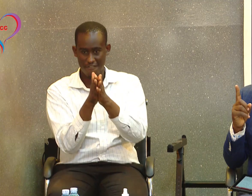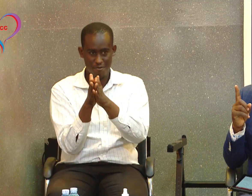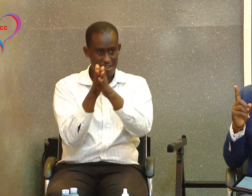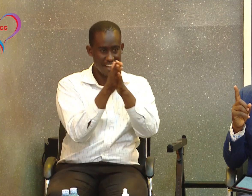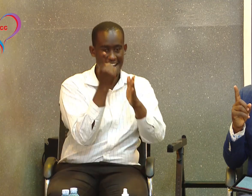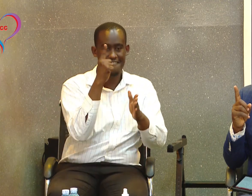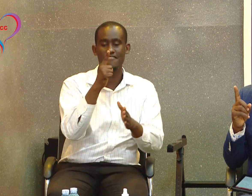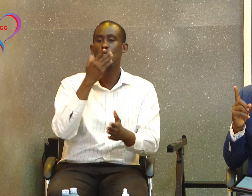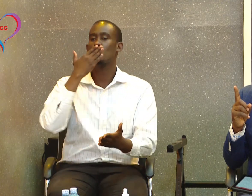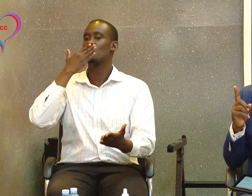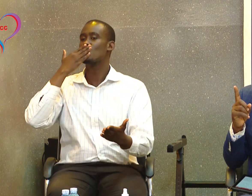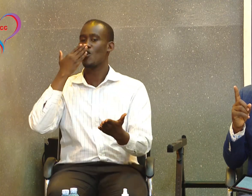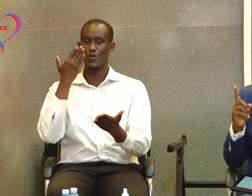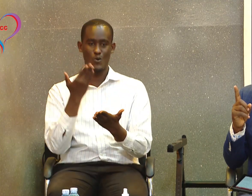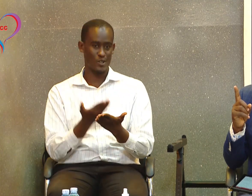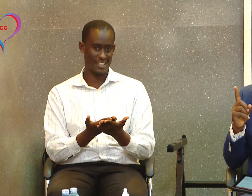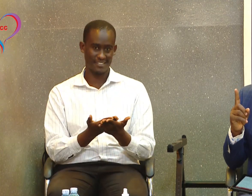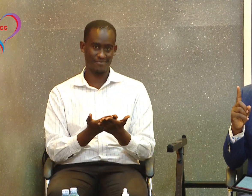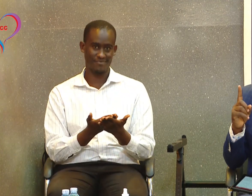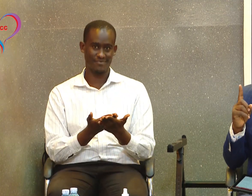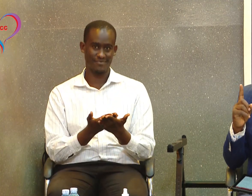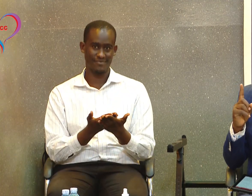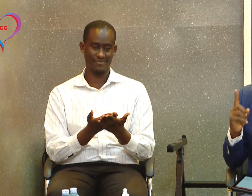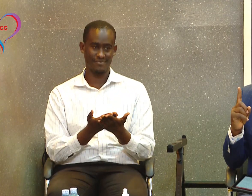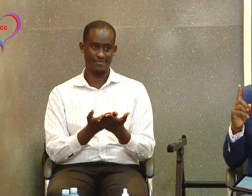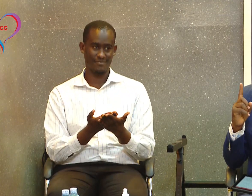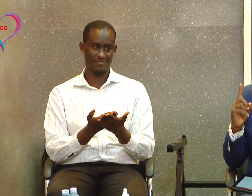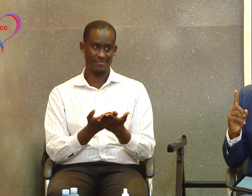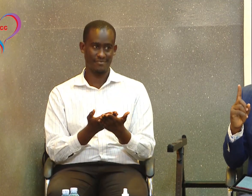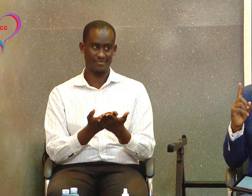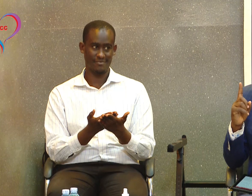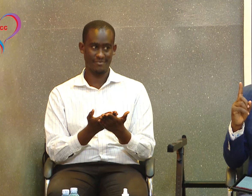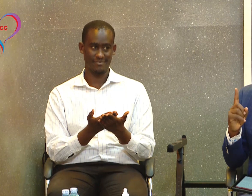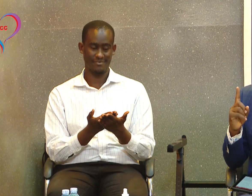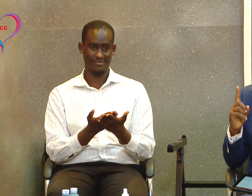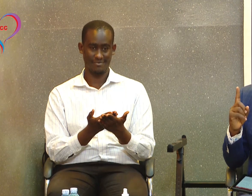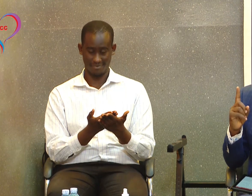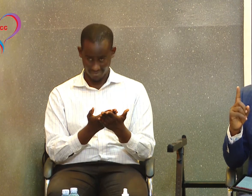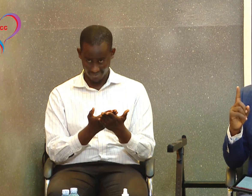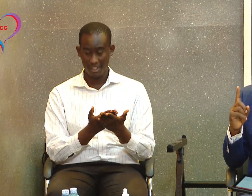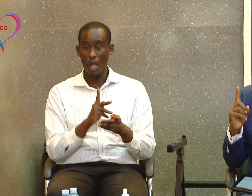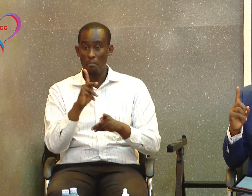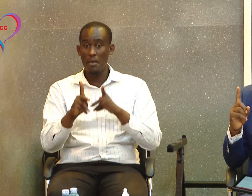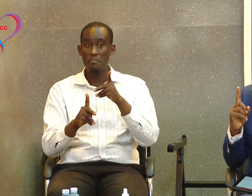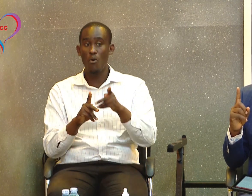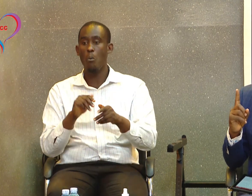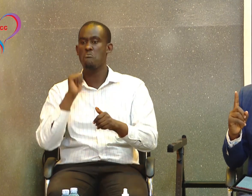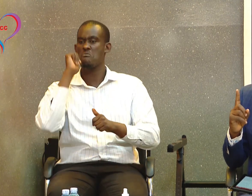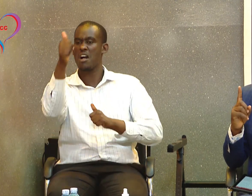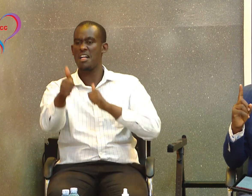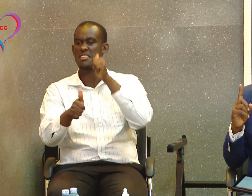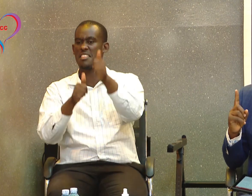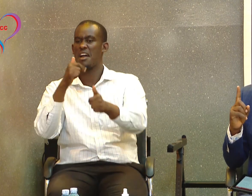byonna bikolebwa ku lw'obulungi. To those who love God. Eri abo